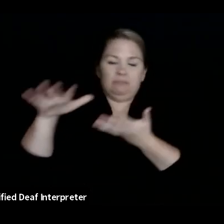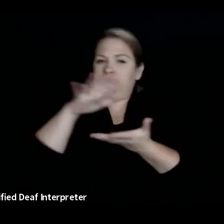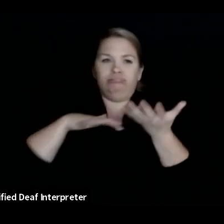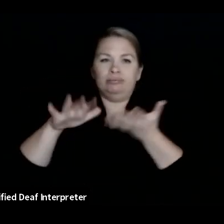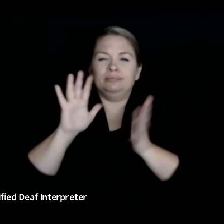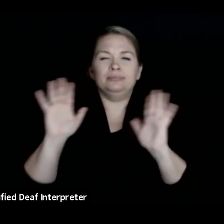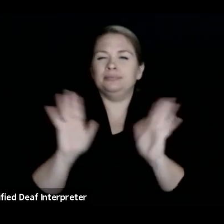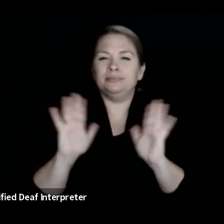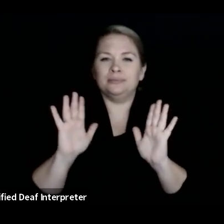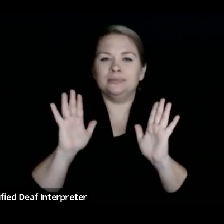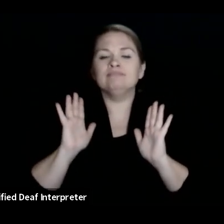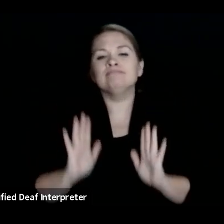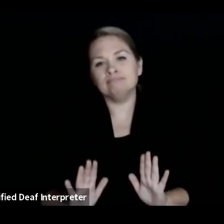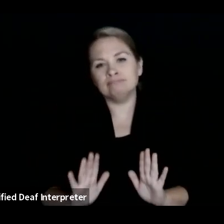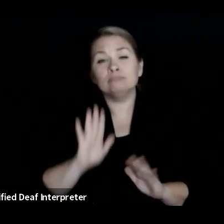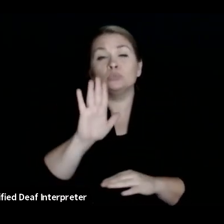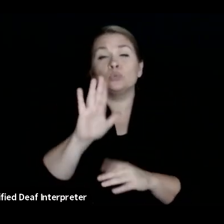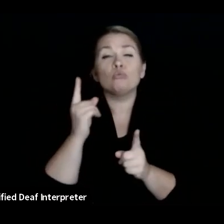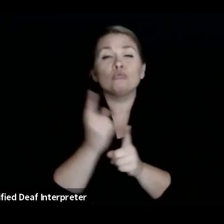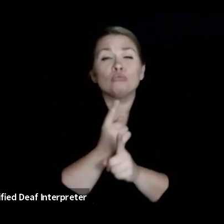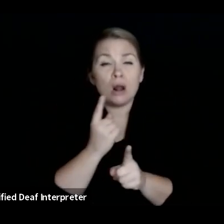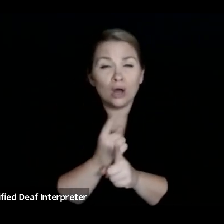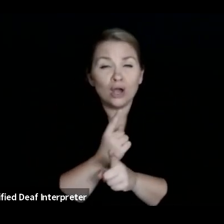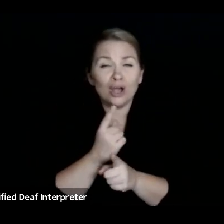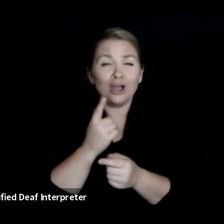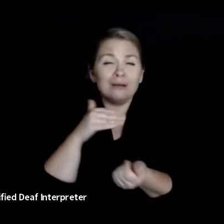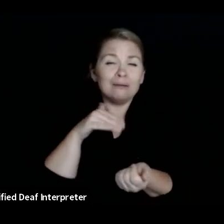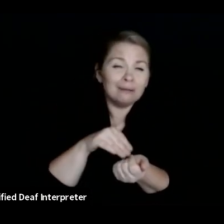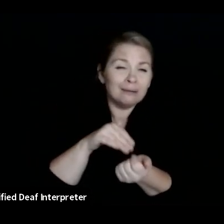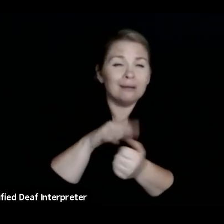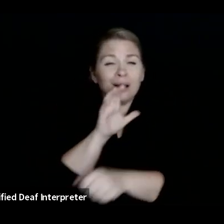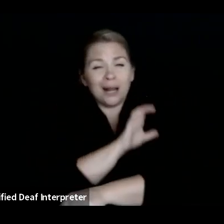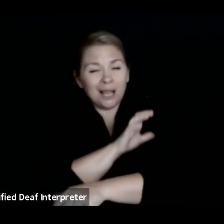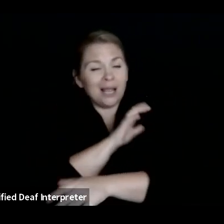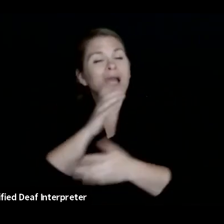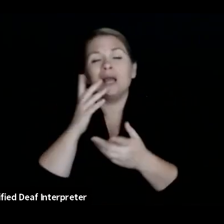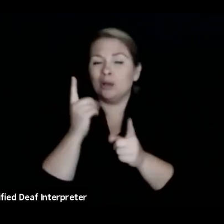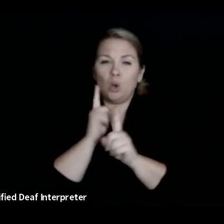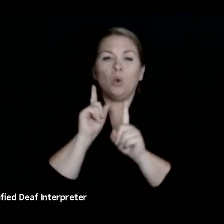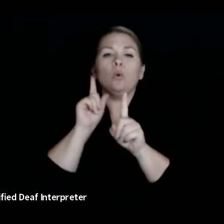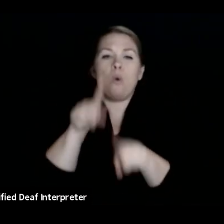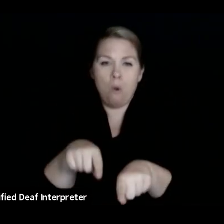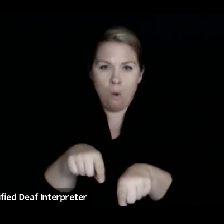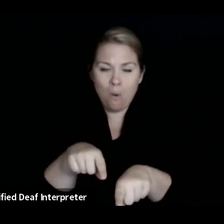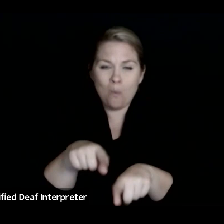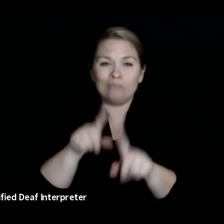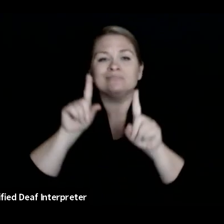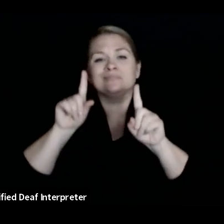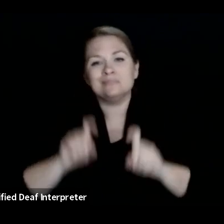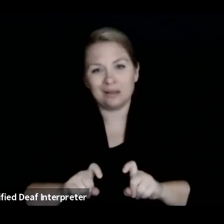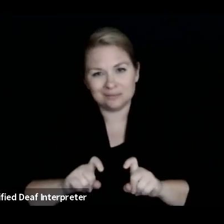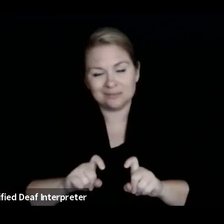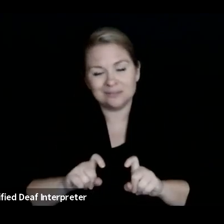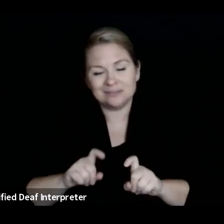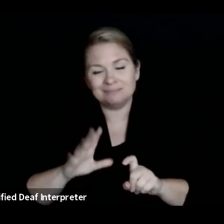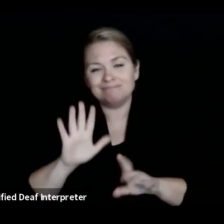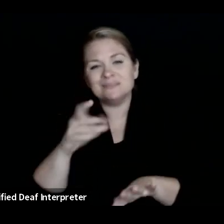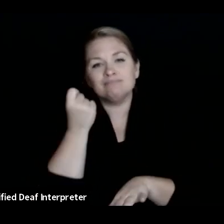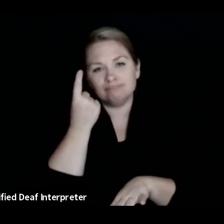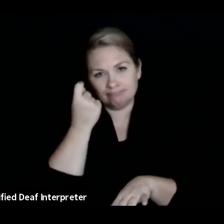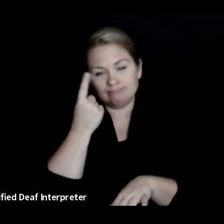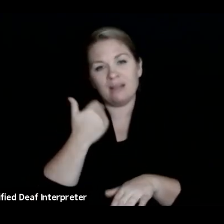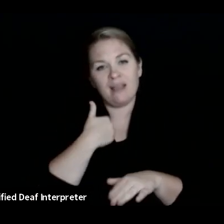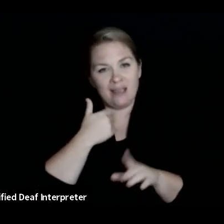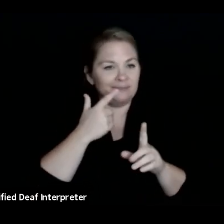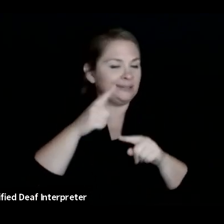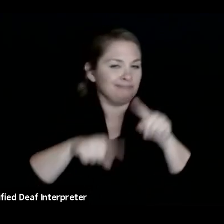provider for testing, but we do recognize that there are definitely some challenges with the timing of